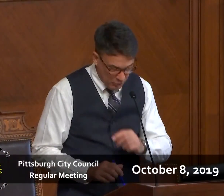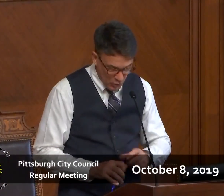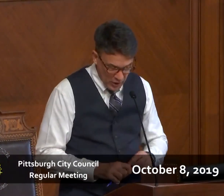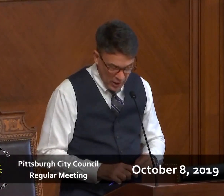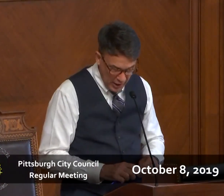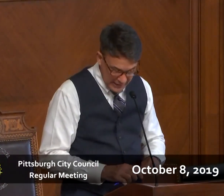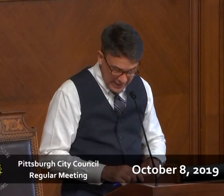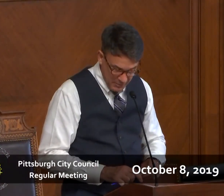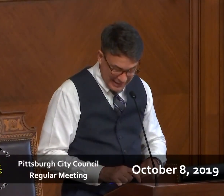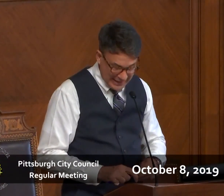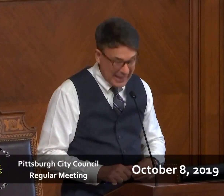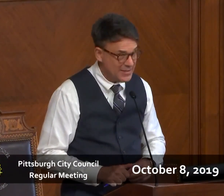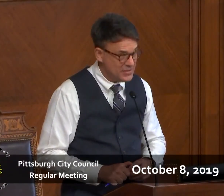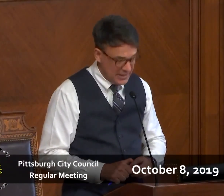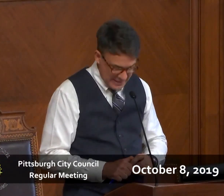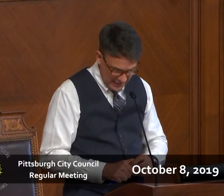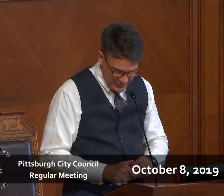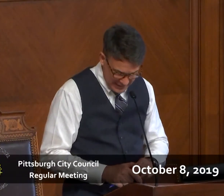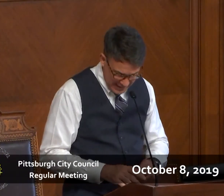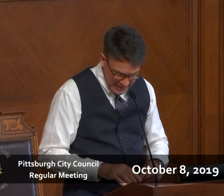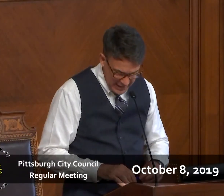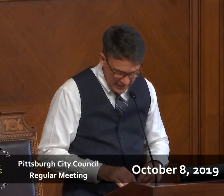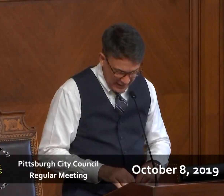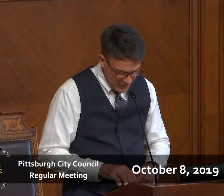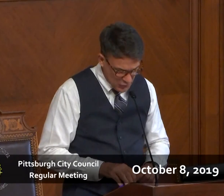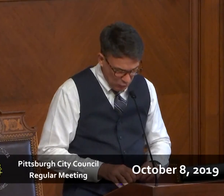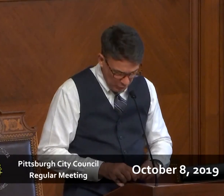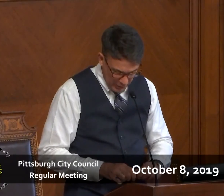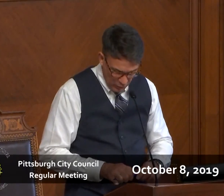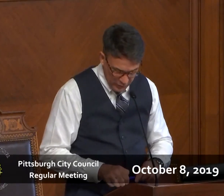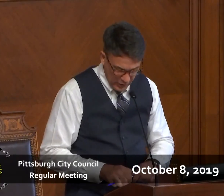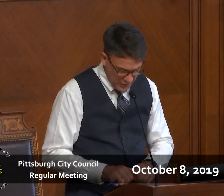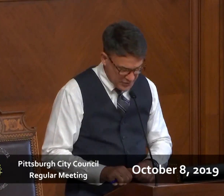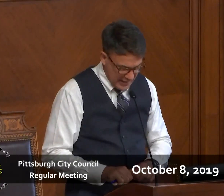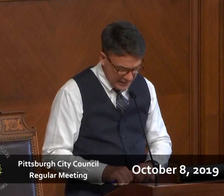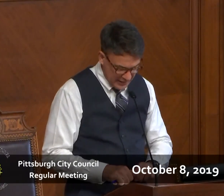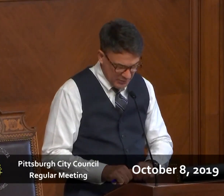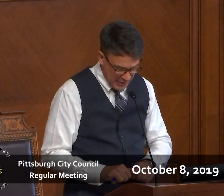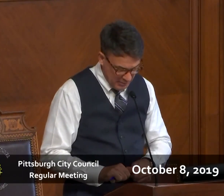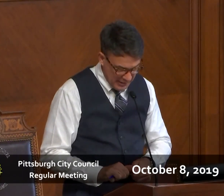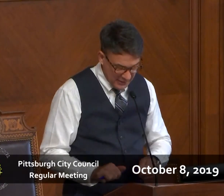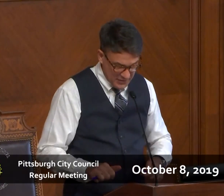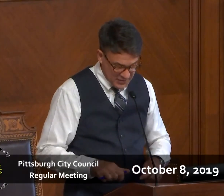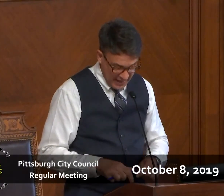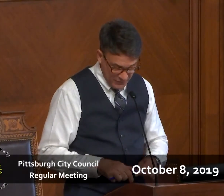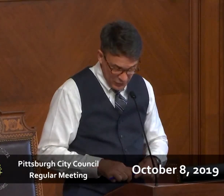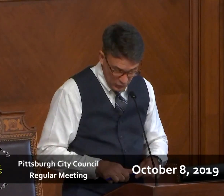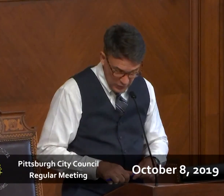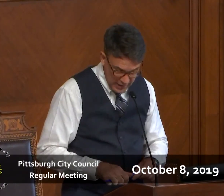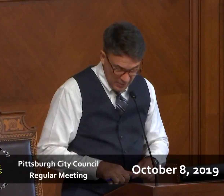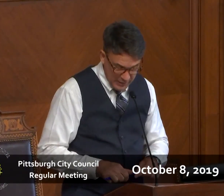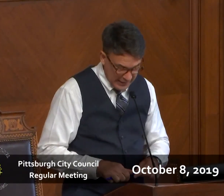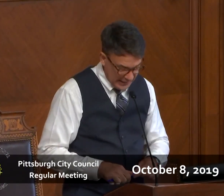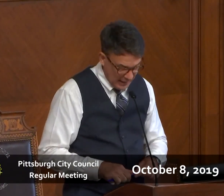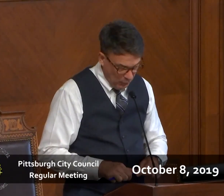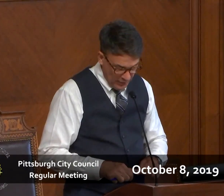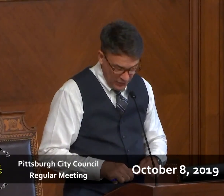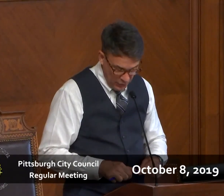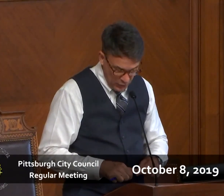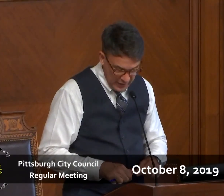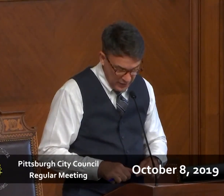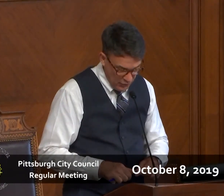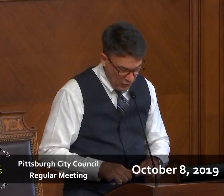Yom Kippur holiday beginning at sundown tonight, council will be holding our standing committee meeting this afternoon beginning